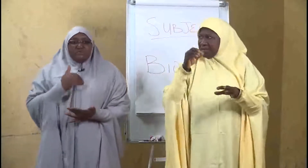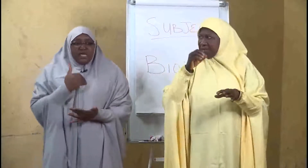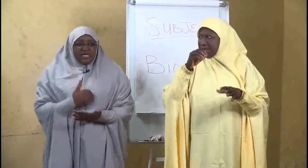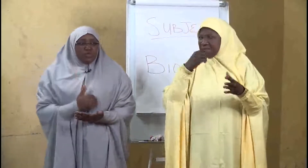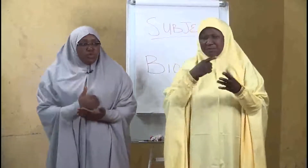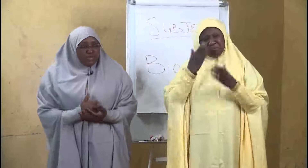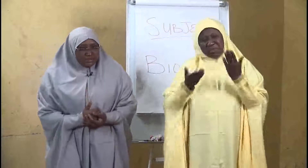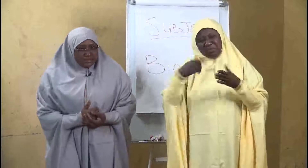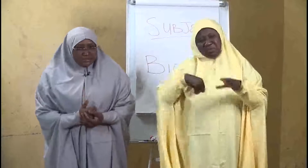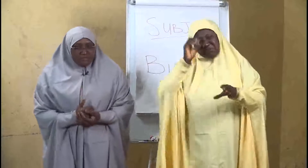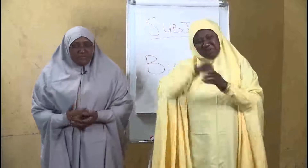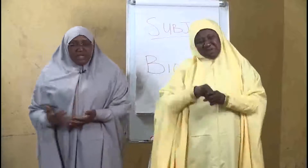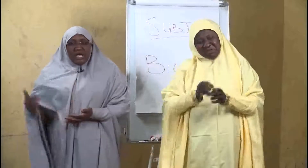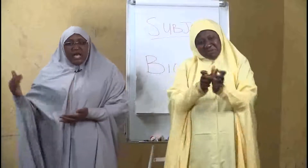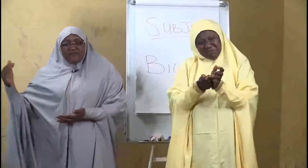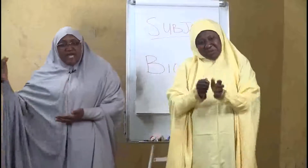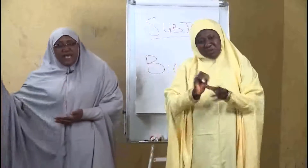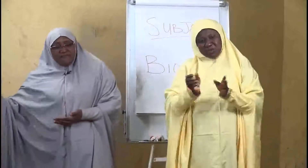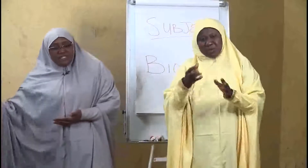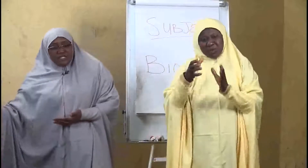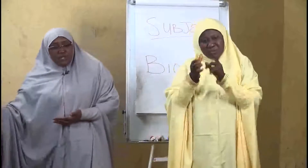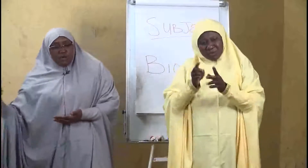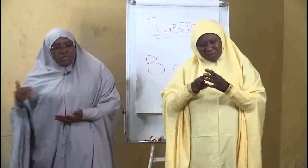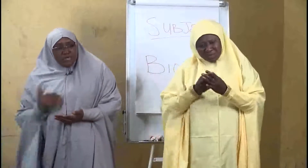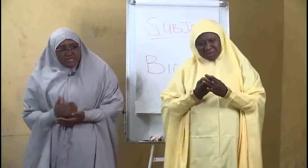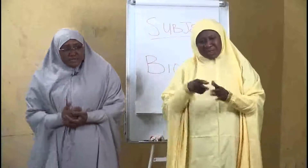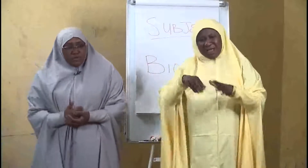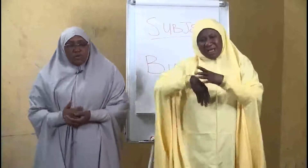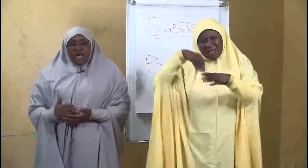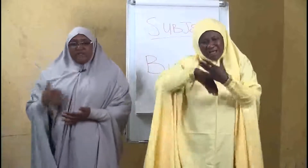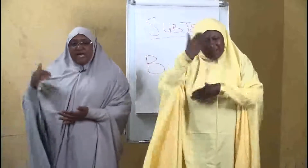planted maize or beans. After harvesting